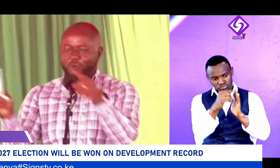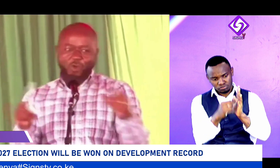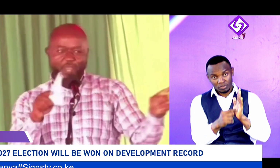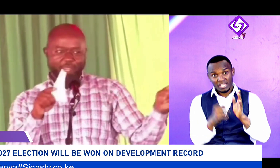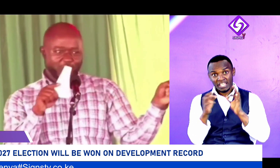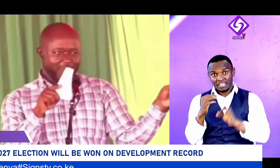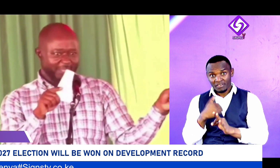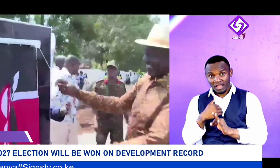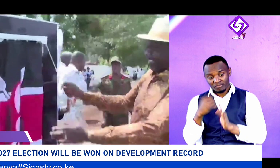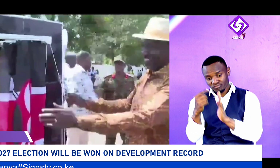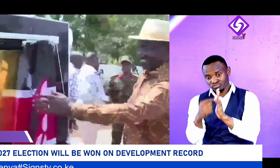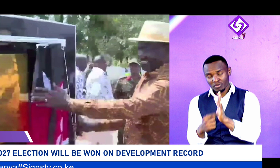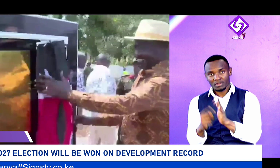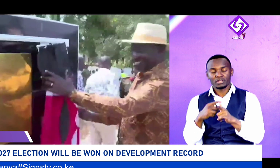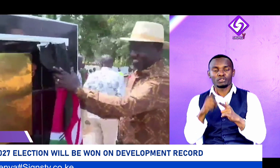wewe unaenda nyumbani.